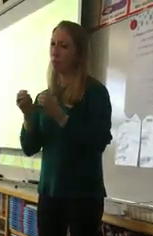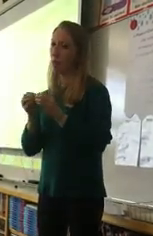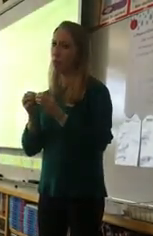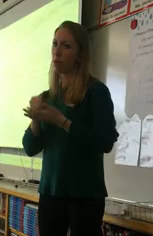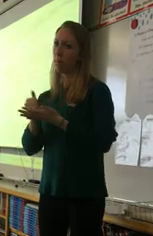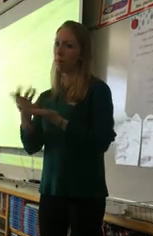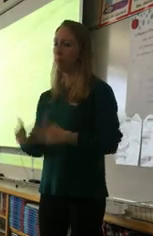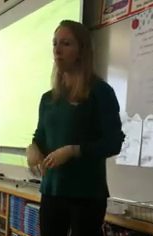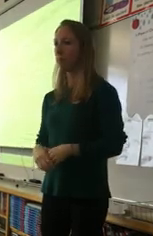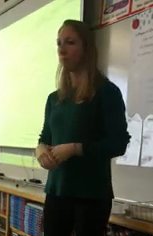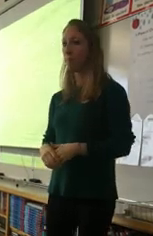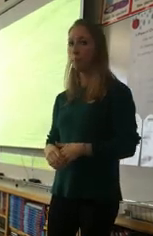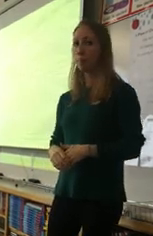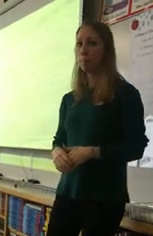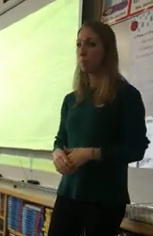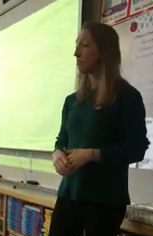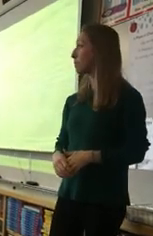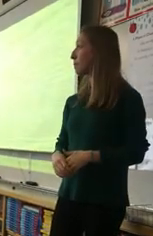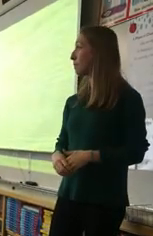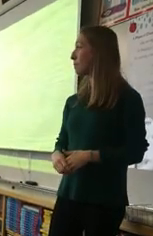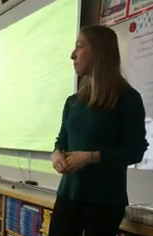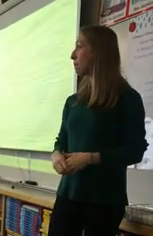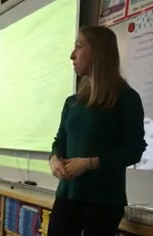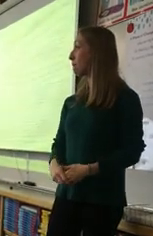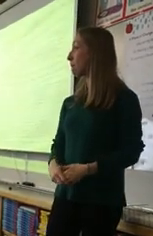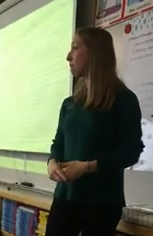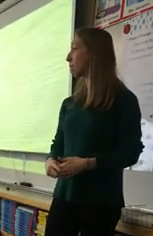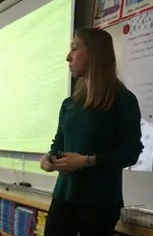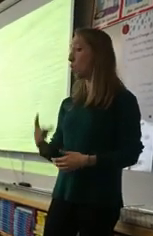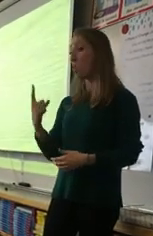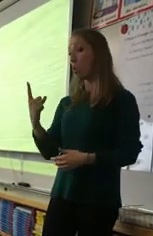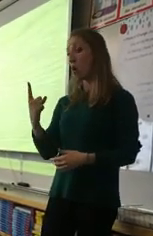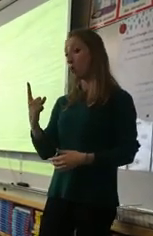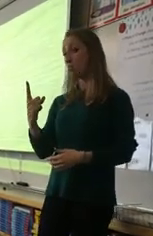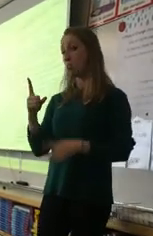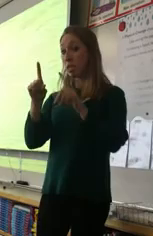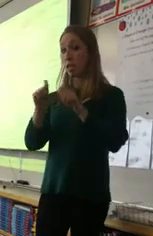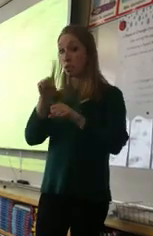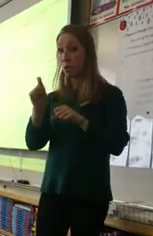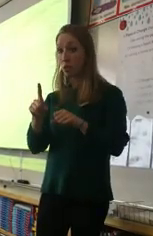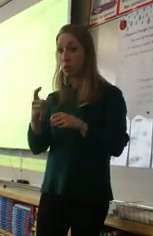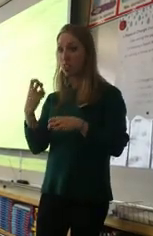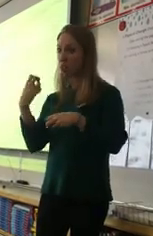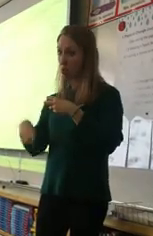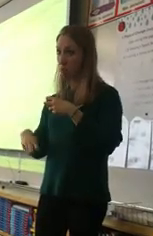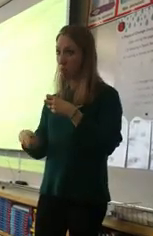Okay. The one question that might goof you up on your test looks like this.